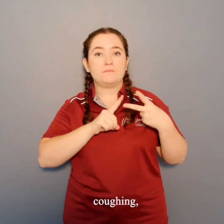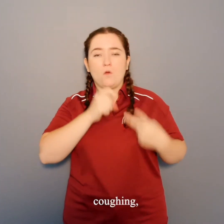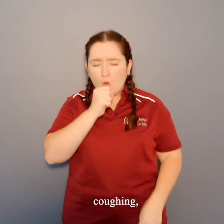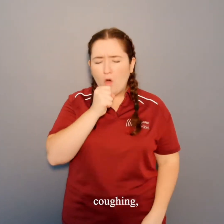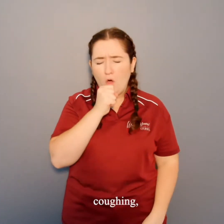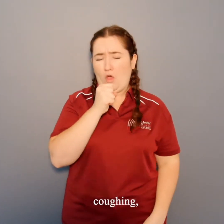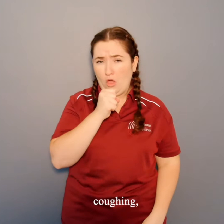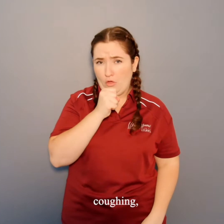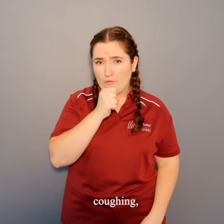coughing,